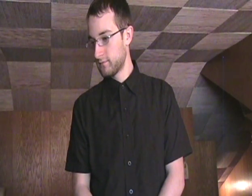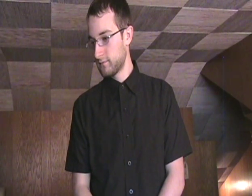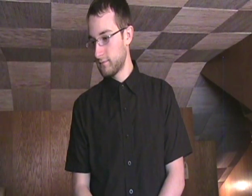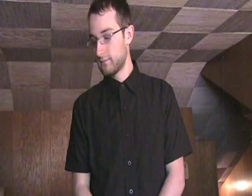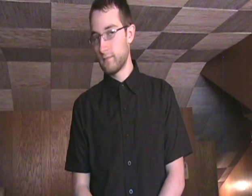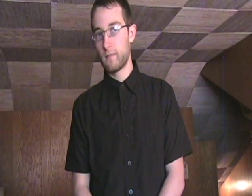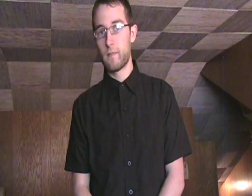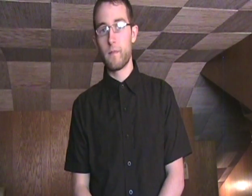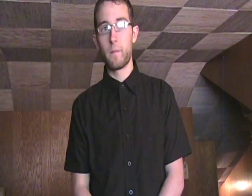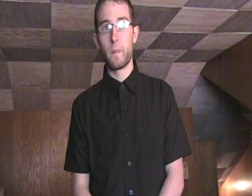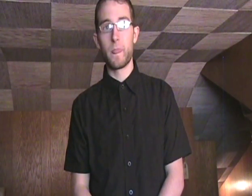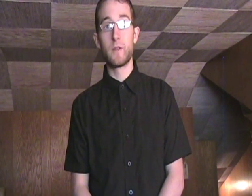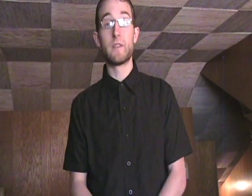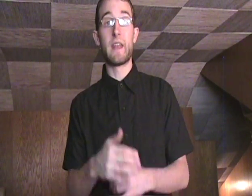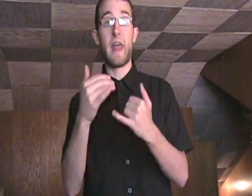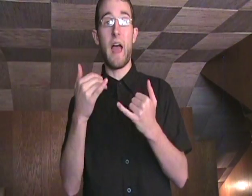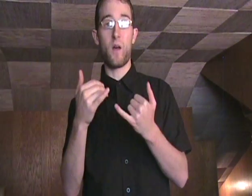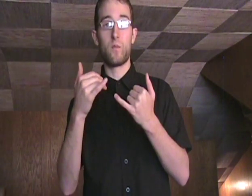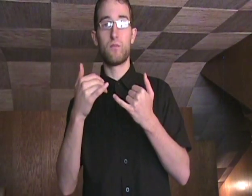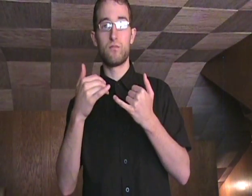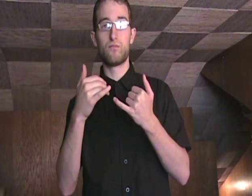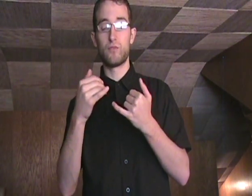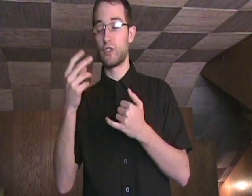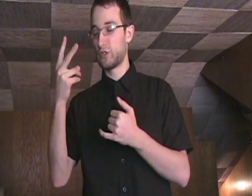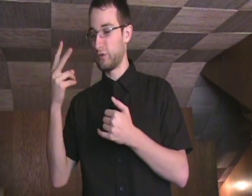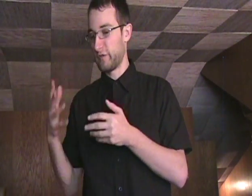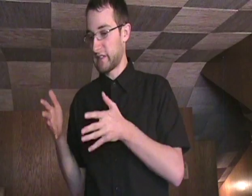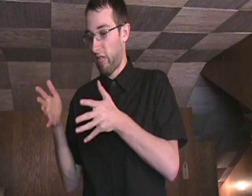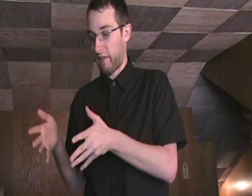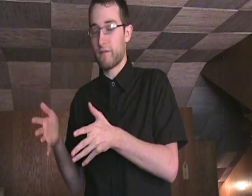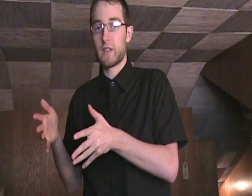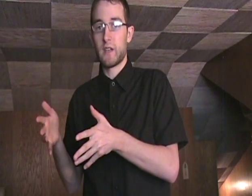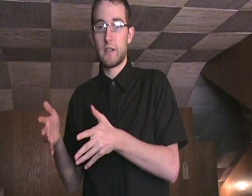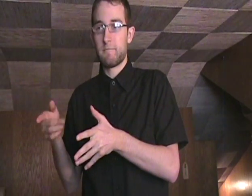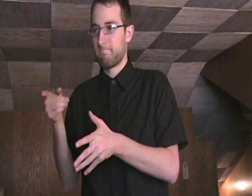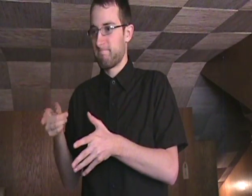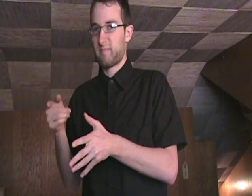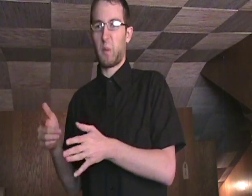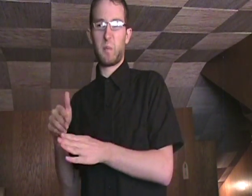The 2/5 that are remaining, they didn't know. They were undecided.